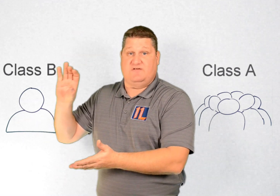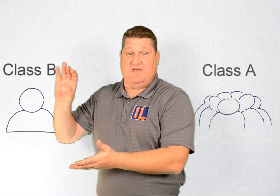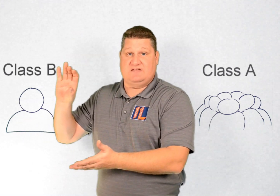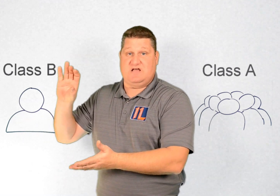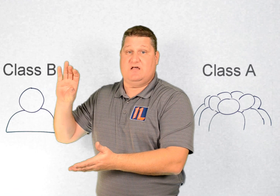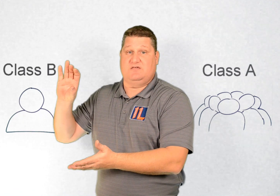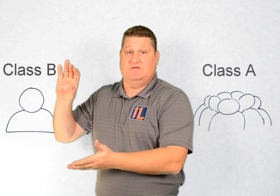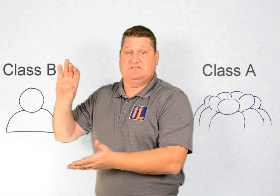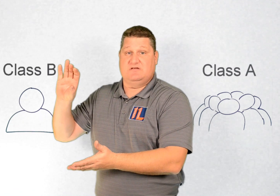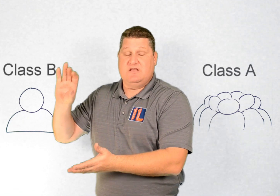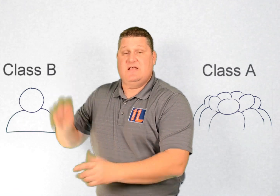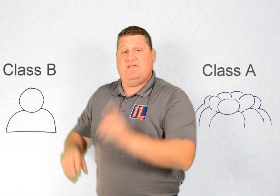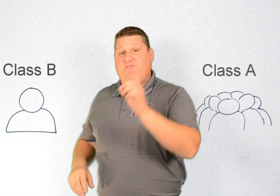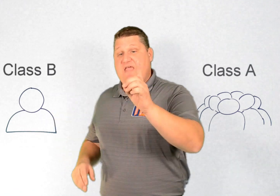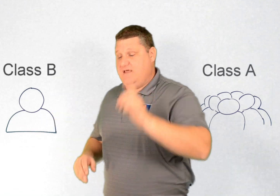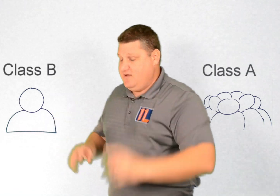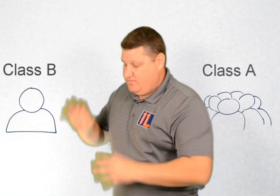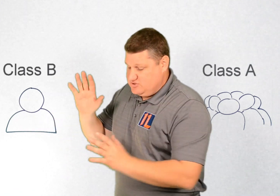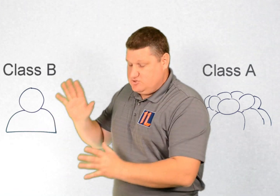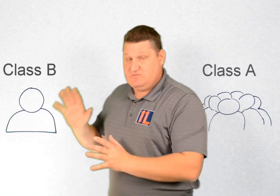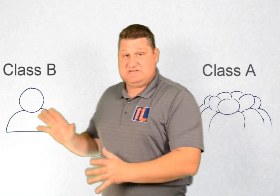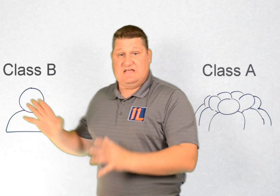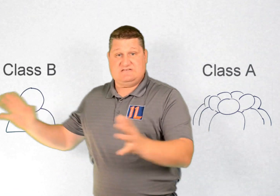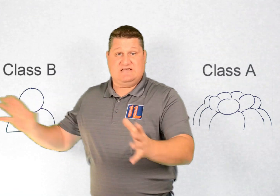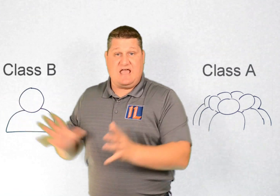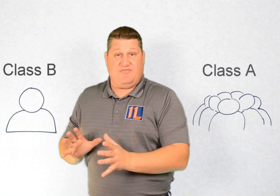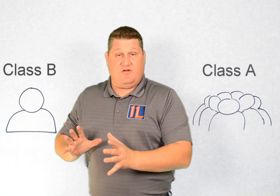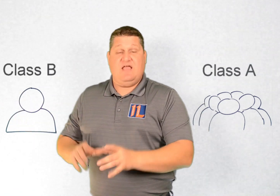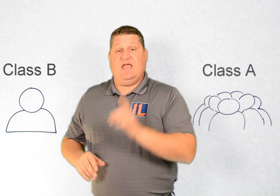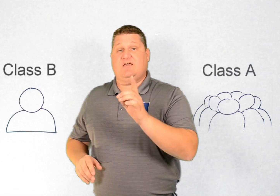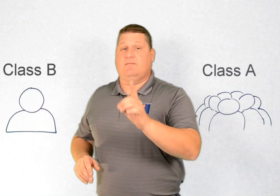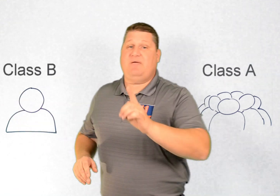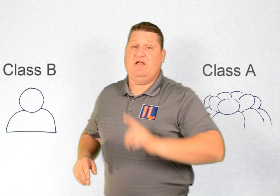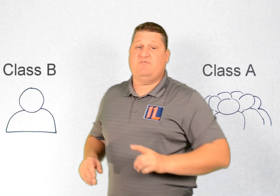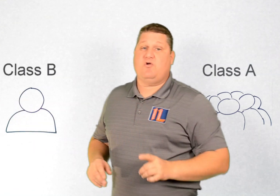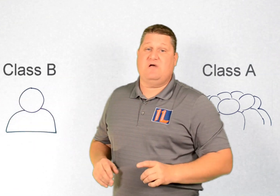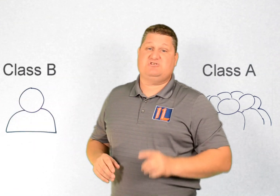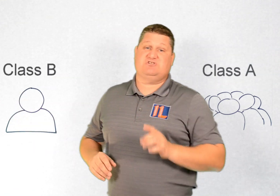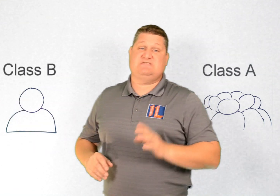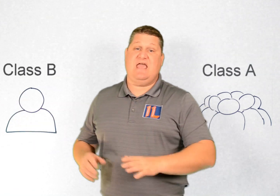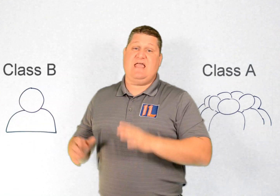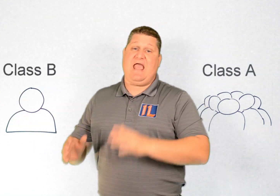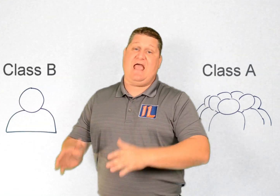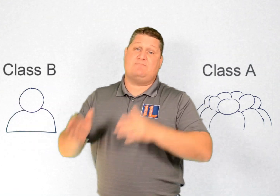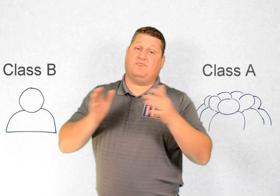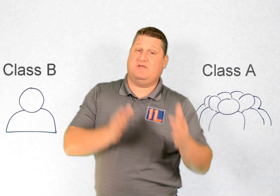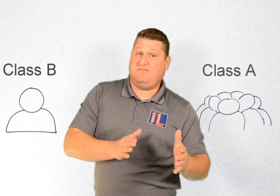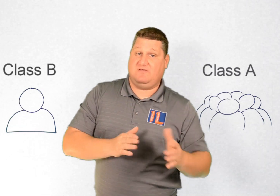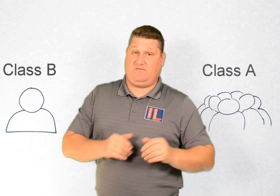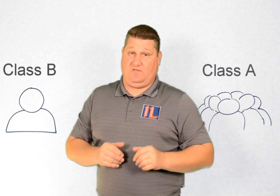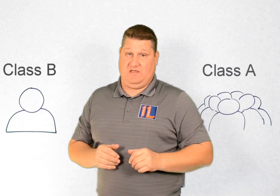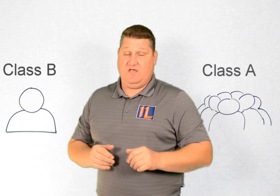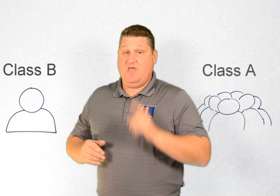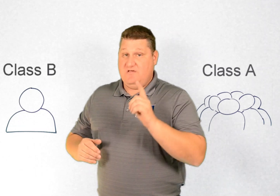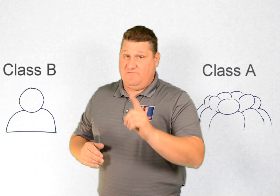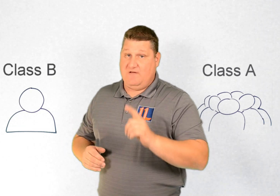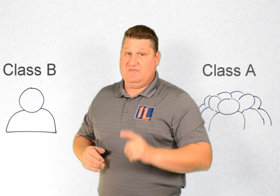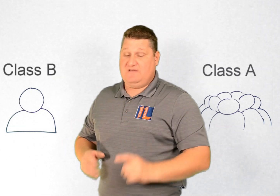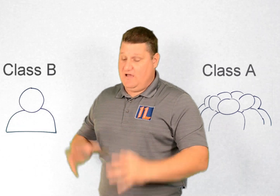that document. Then the students get together and compare the questions they had previously from the